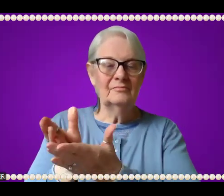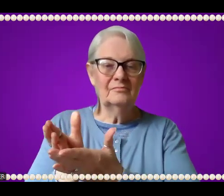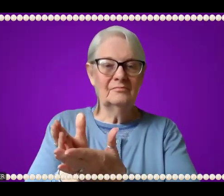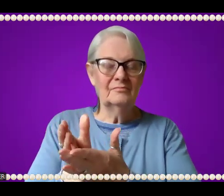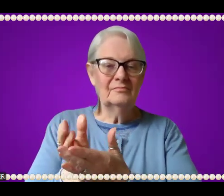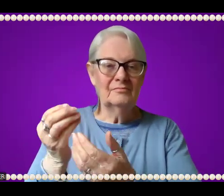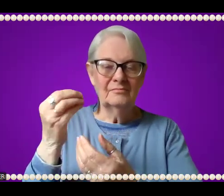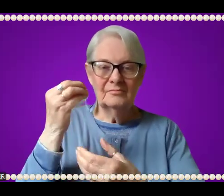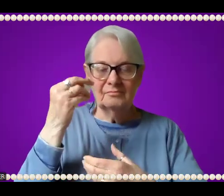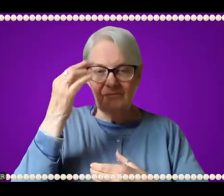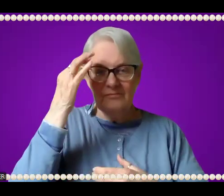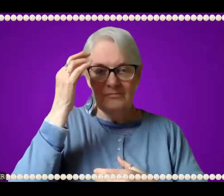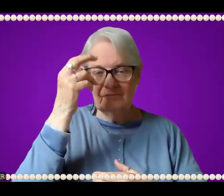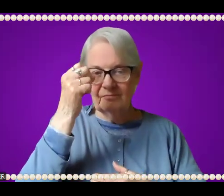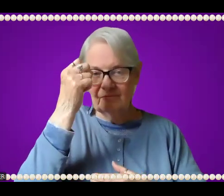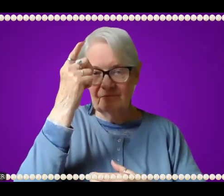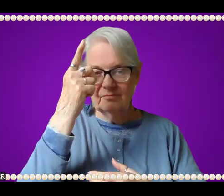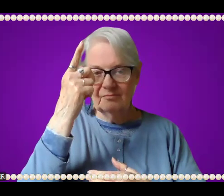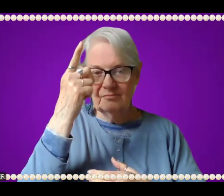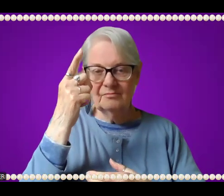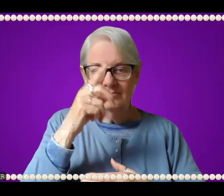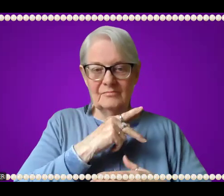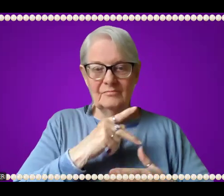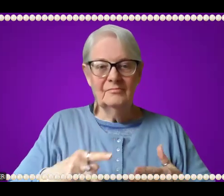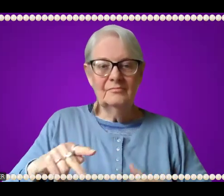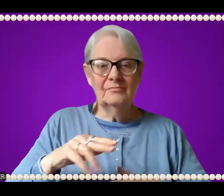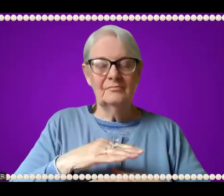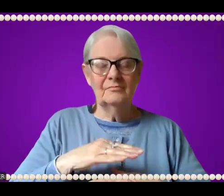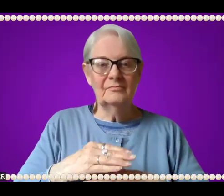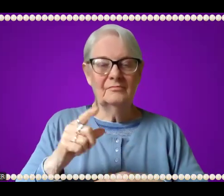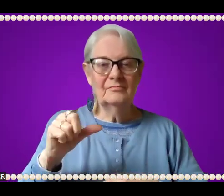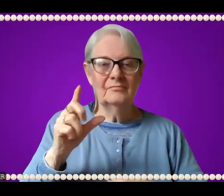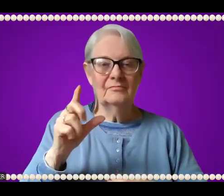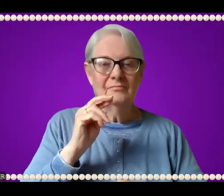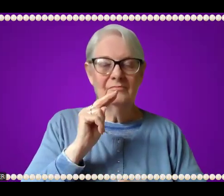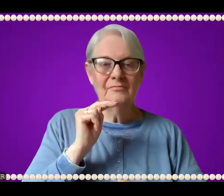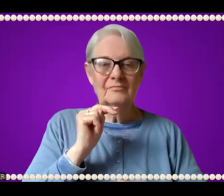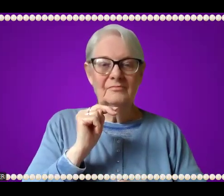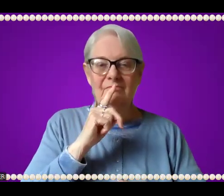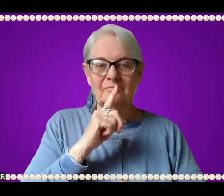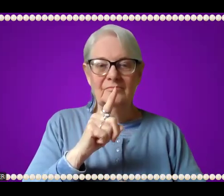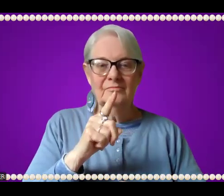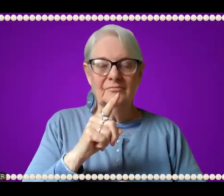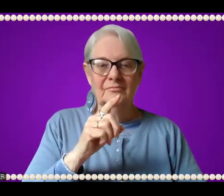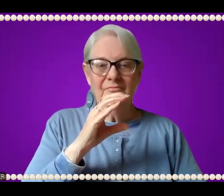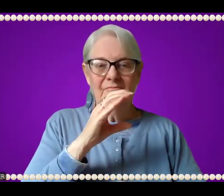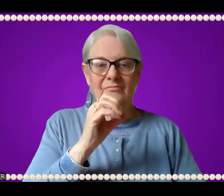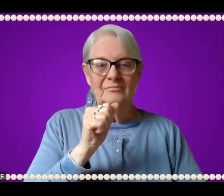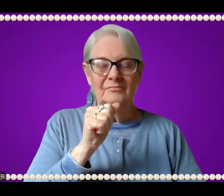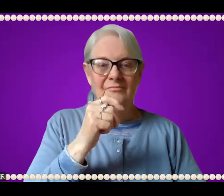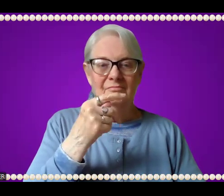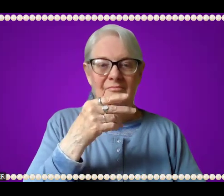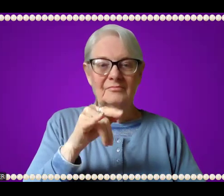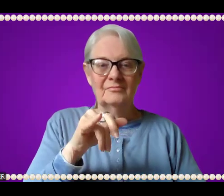Kings? And Lux calls me Catherine, and she was happy to help me with that. First Kings